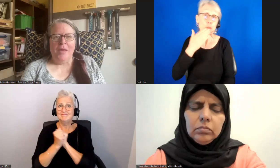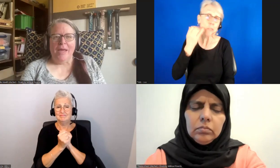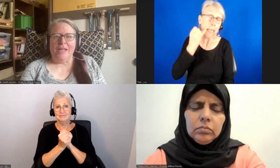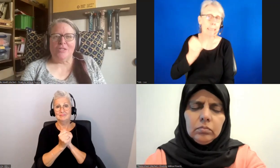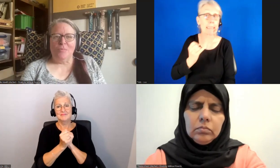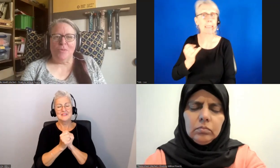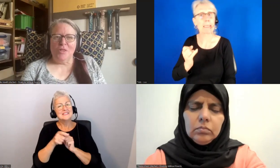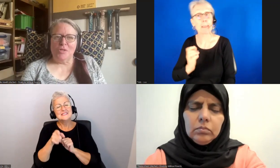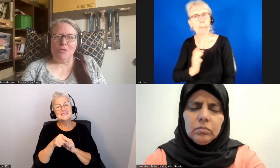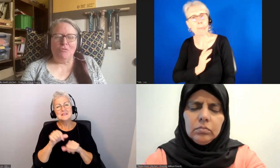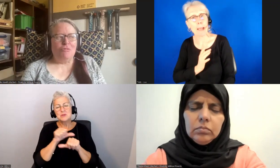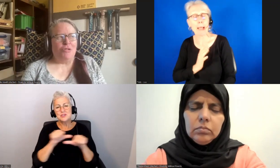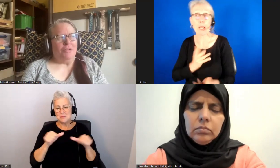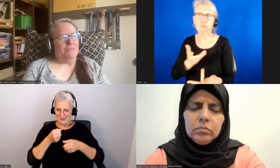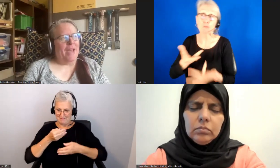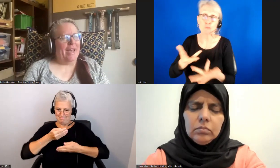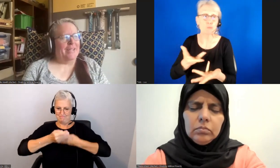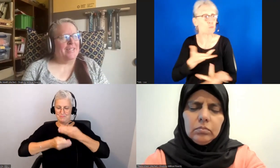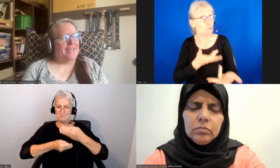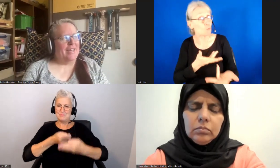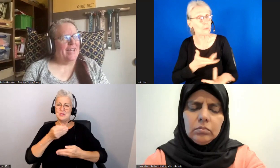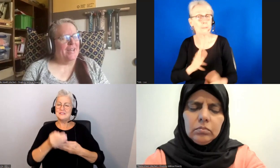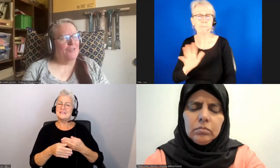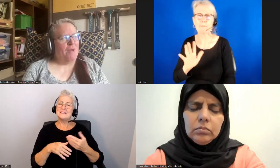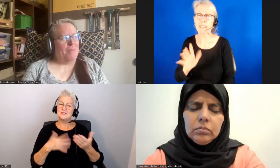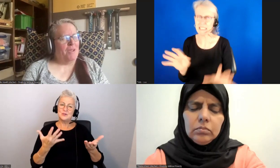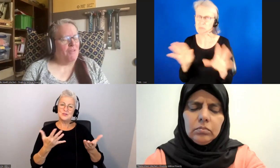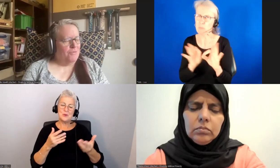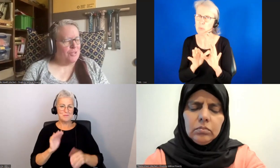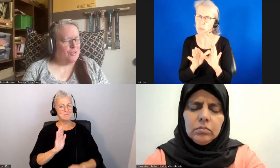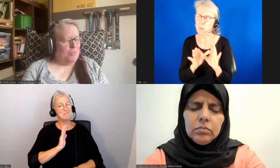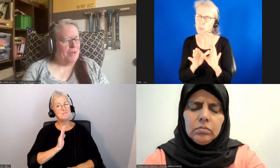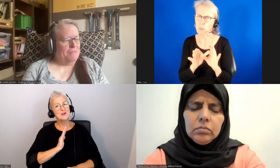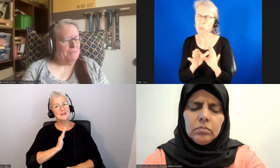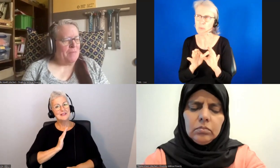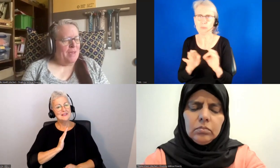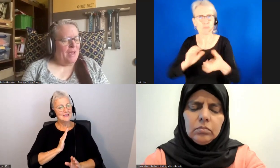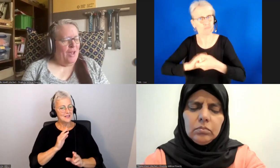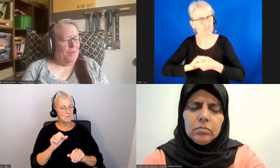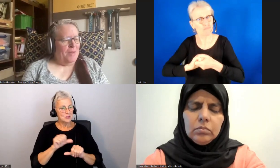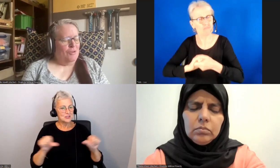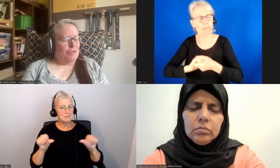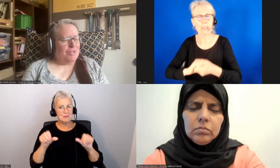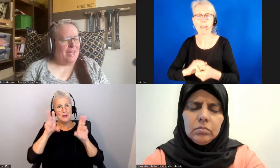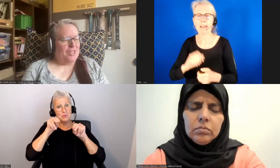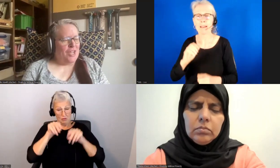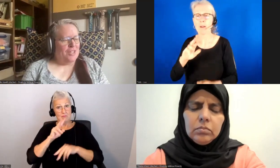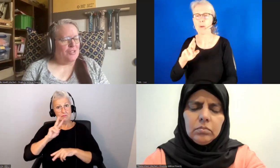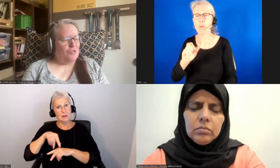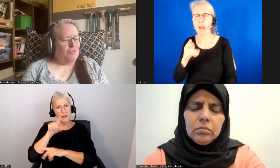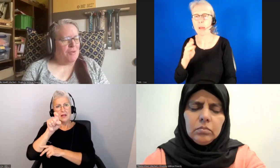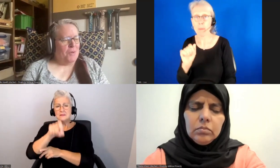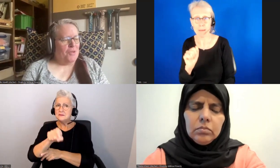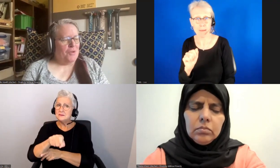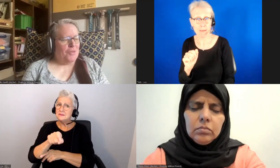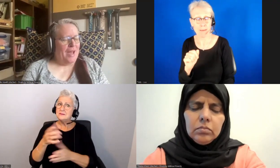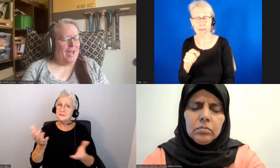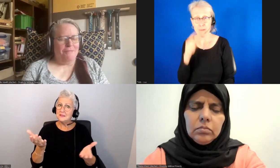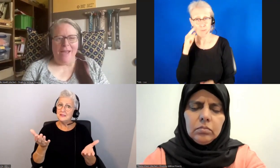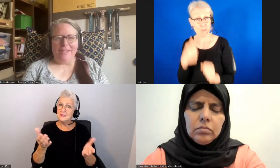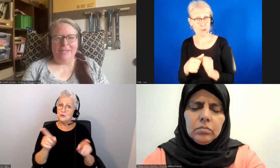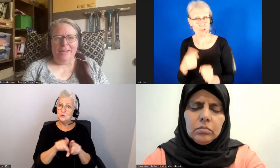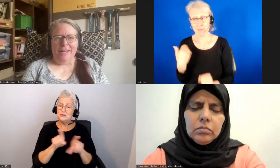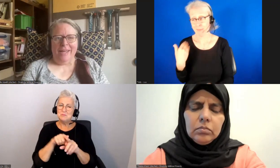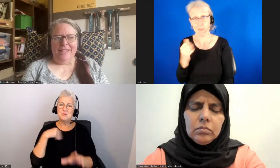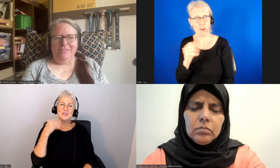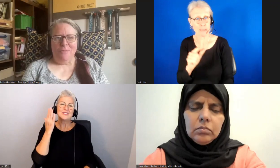do. It's something that's crucial. And I know, Rabia, over the summer, in August, I shared a story with you that